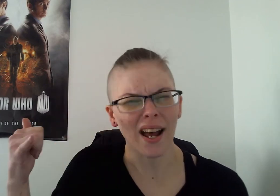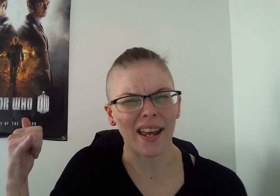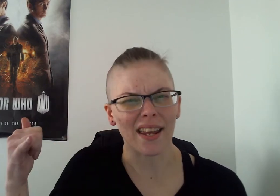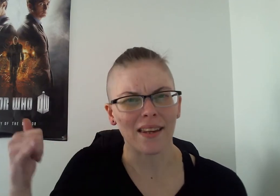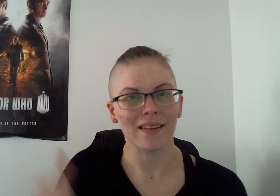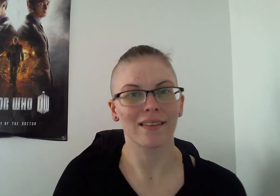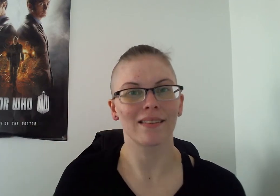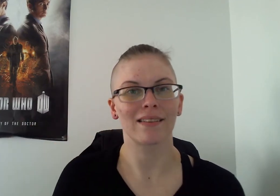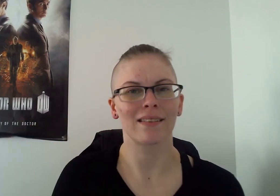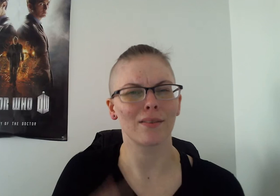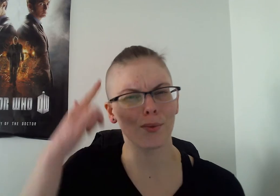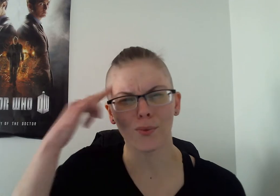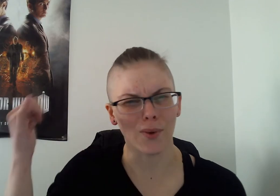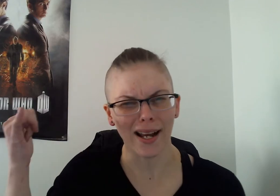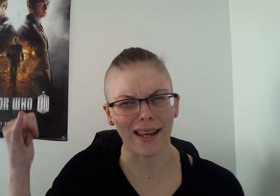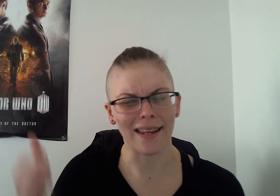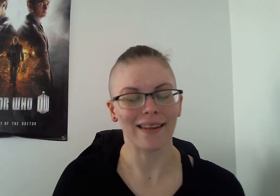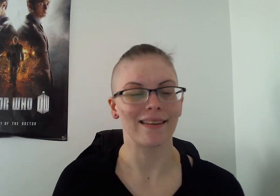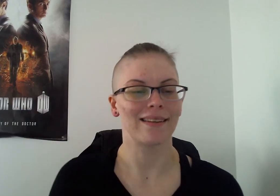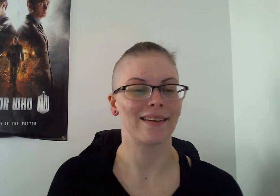Y. Y.